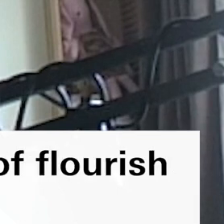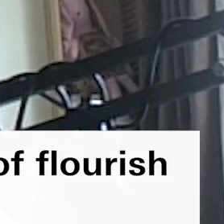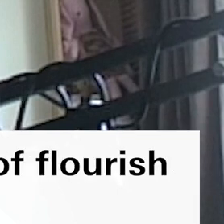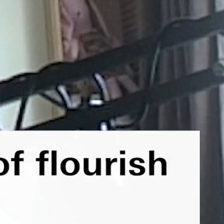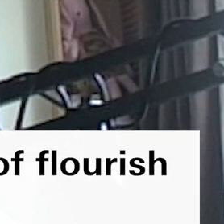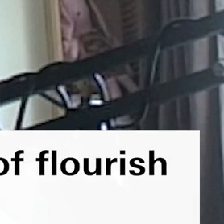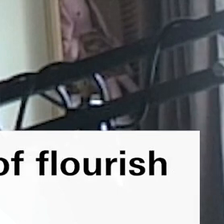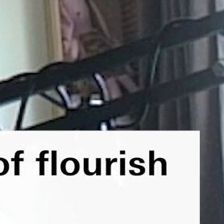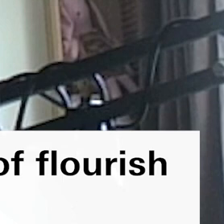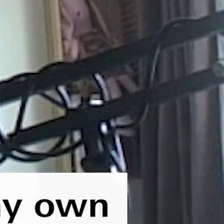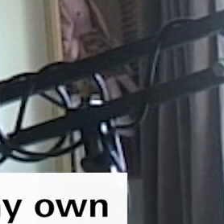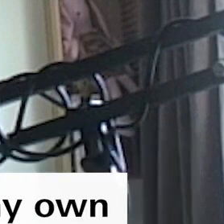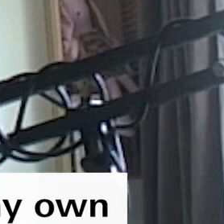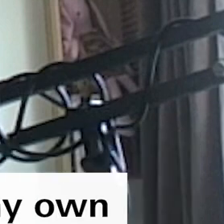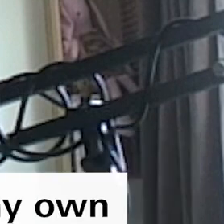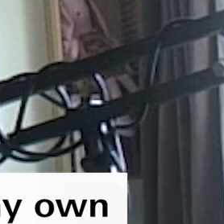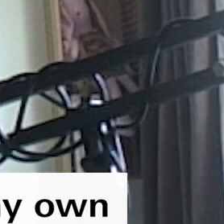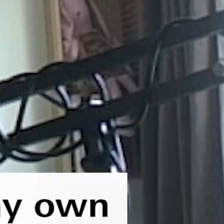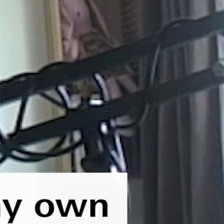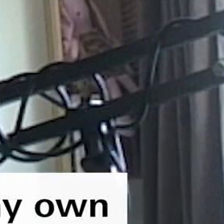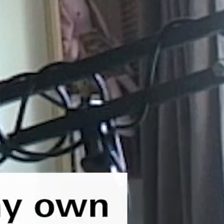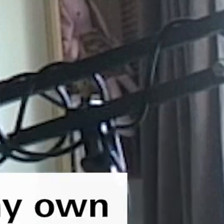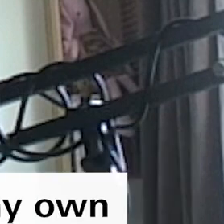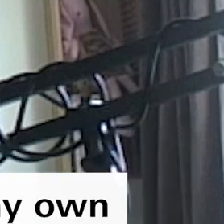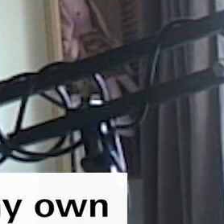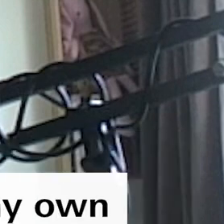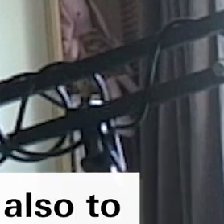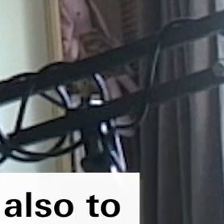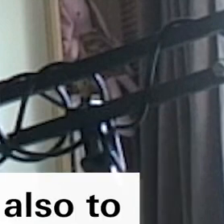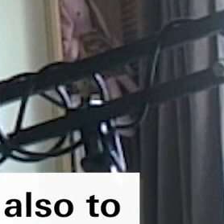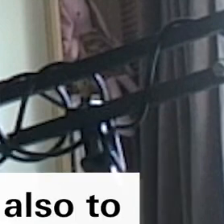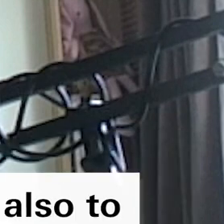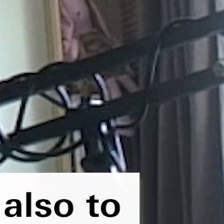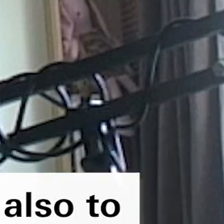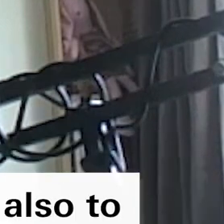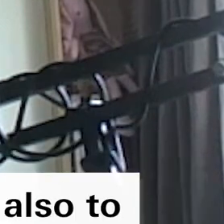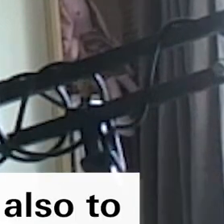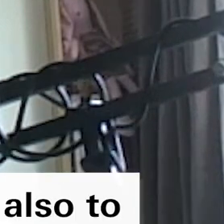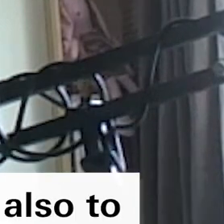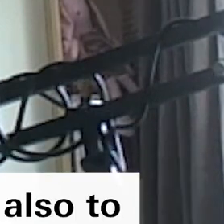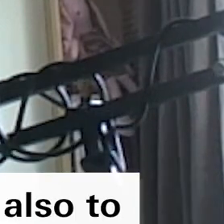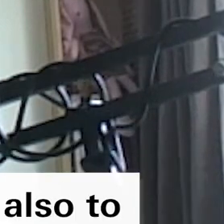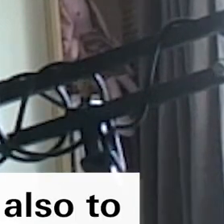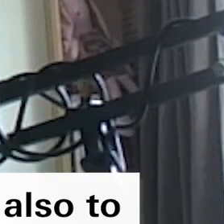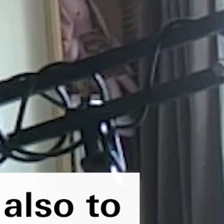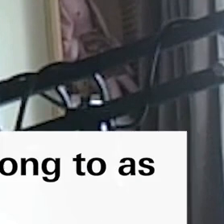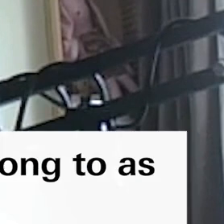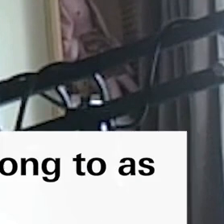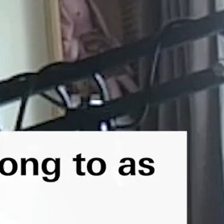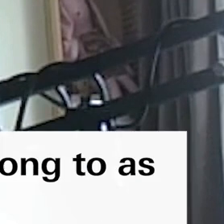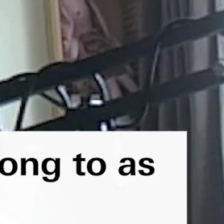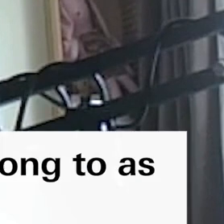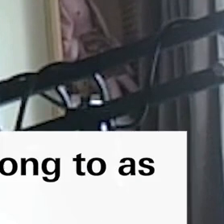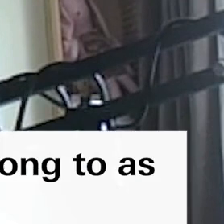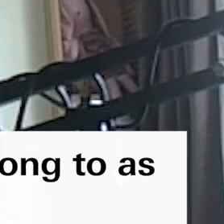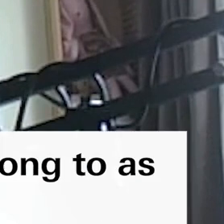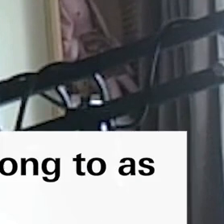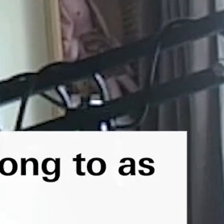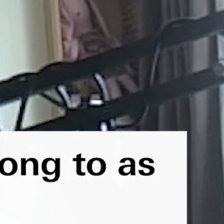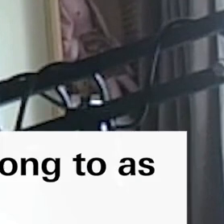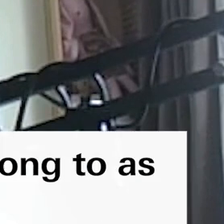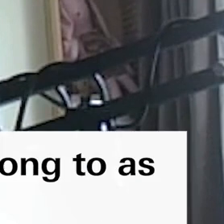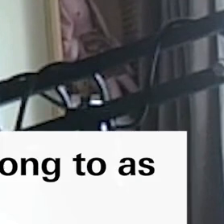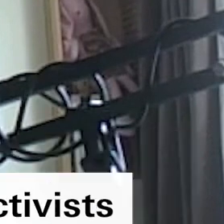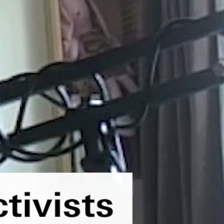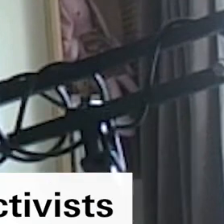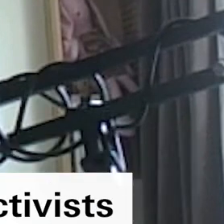kind of flourish within those spaces was essential, not just to my own political consciousness, but also to the spaces that I wanted to belong